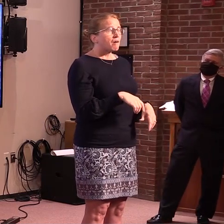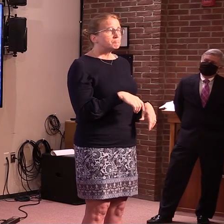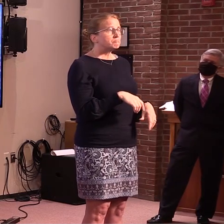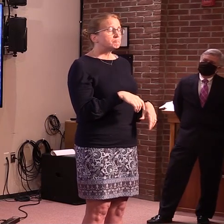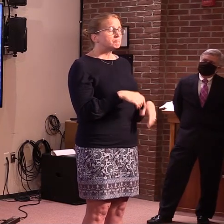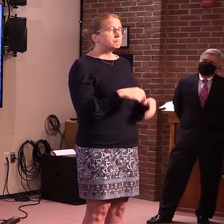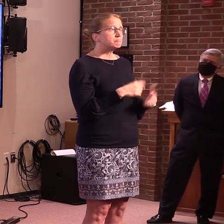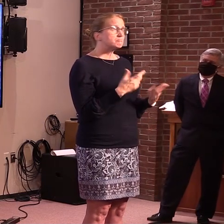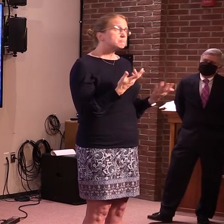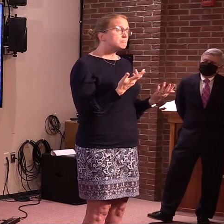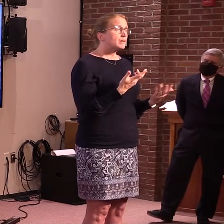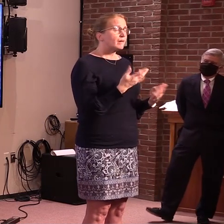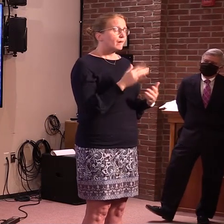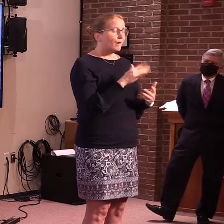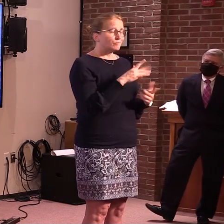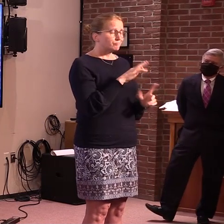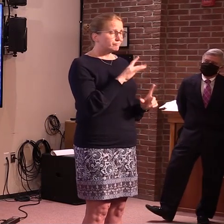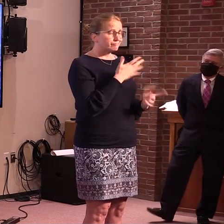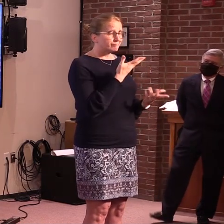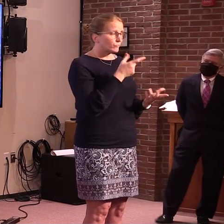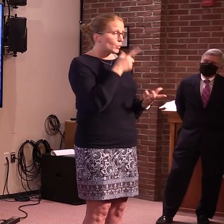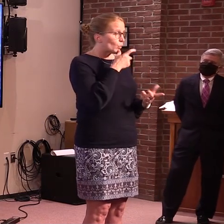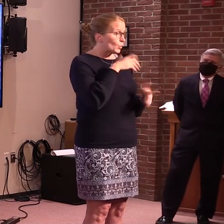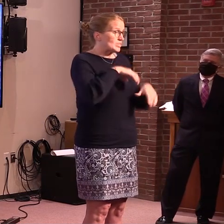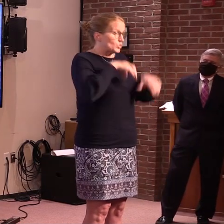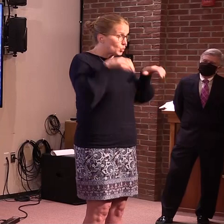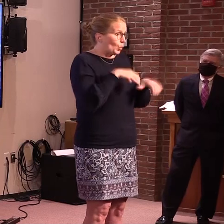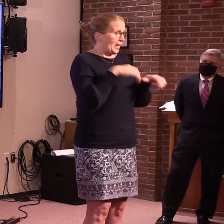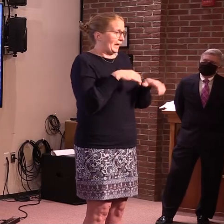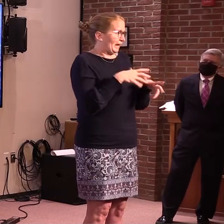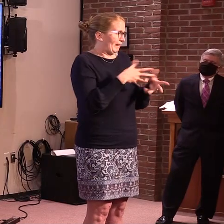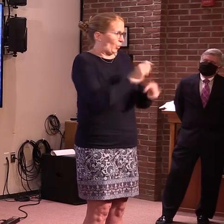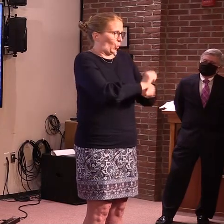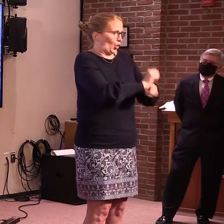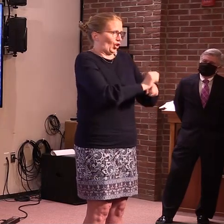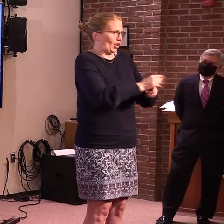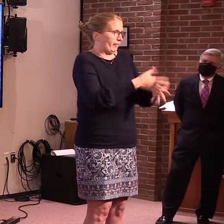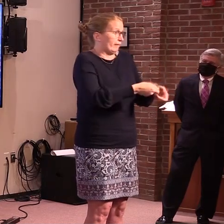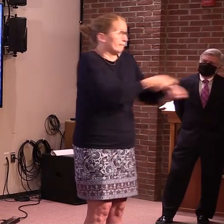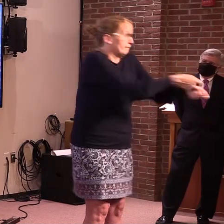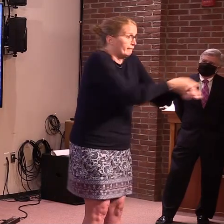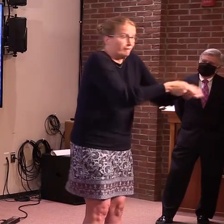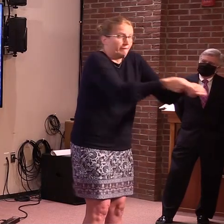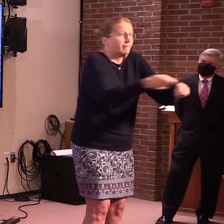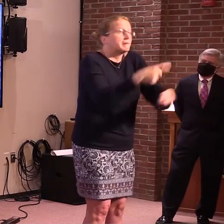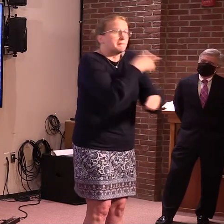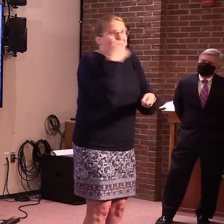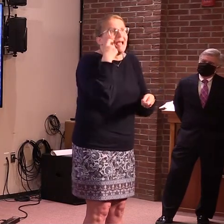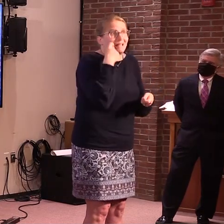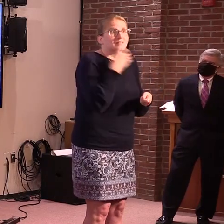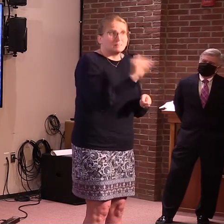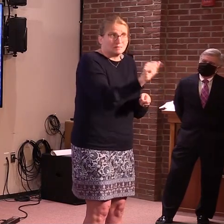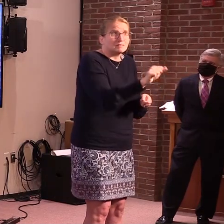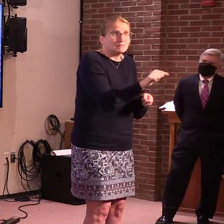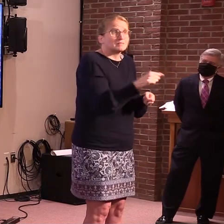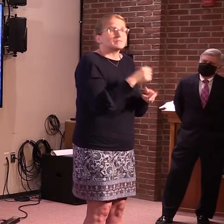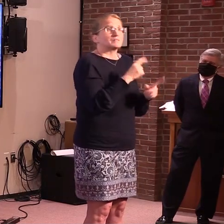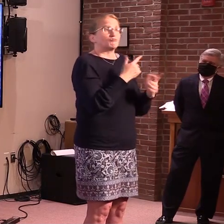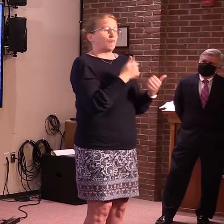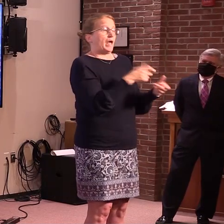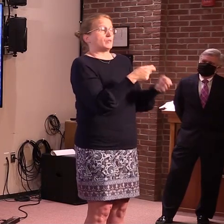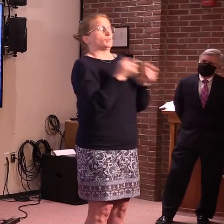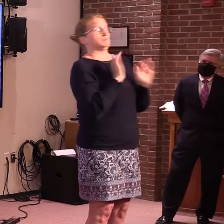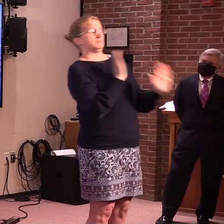is. Doing the work on the ground, so to speak, is masked up, taking